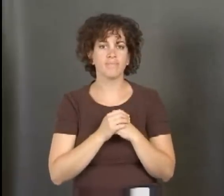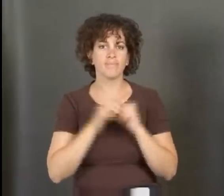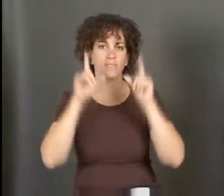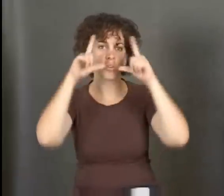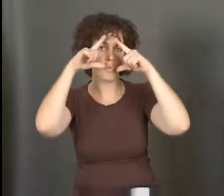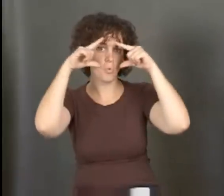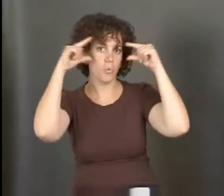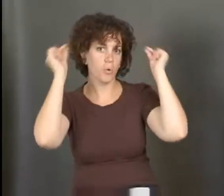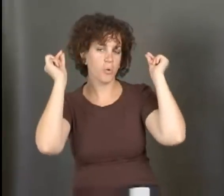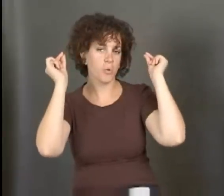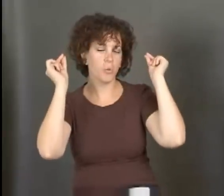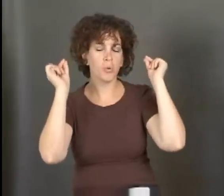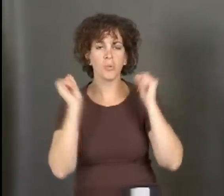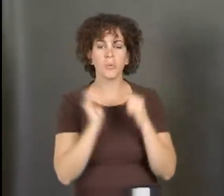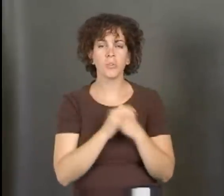end. Glasses.